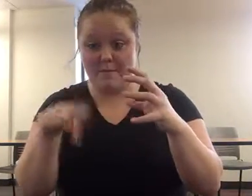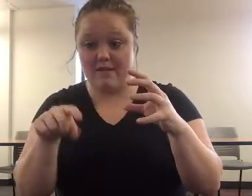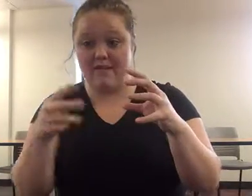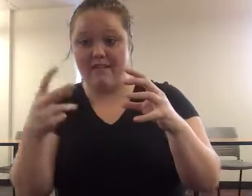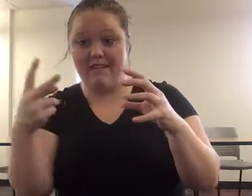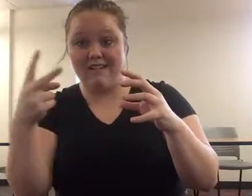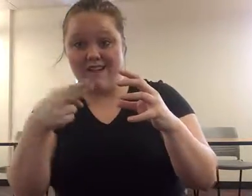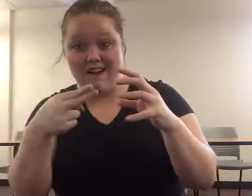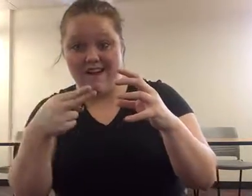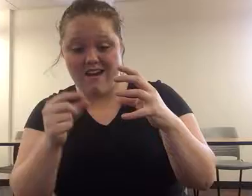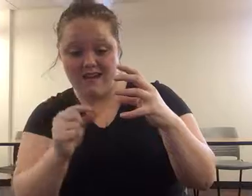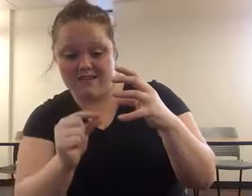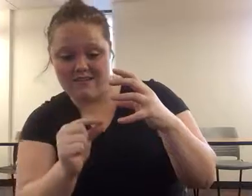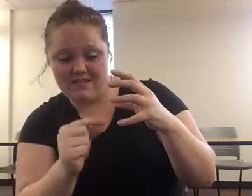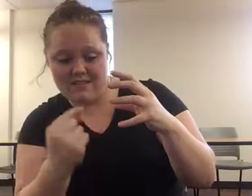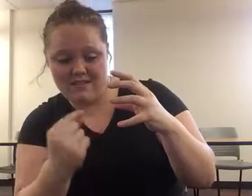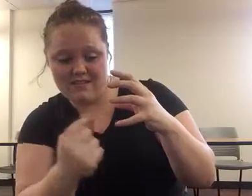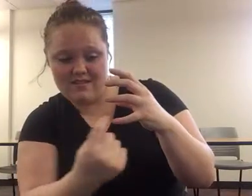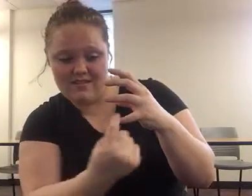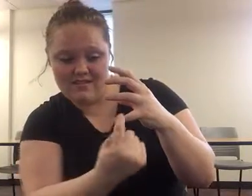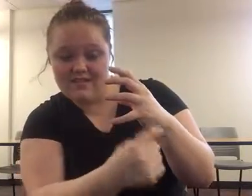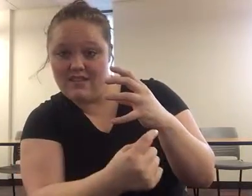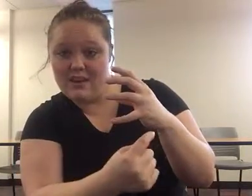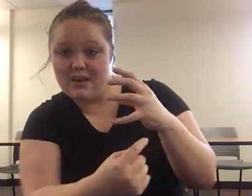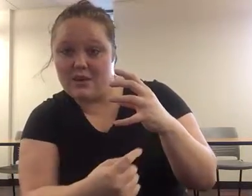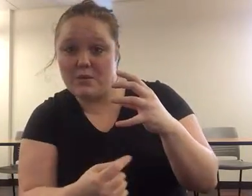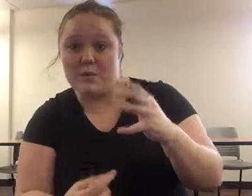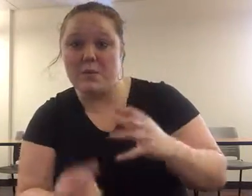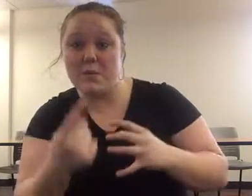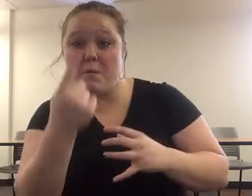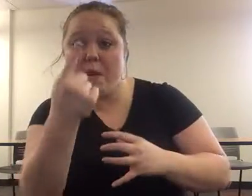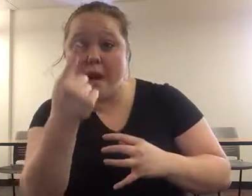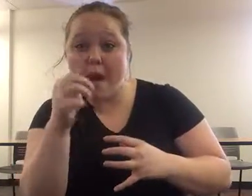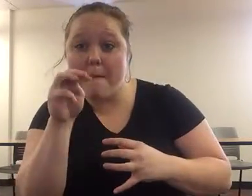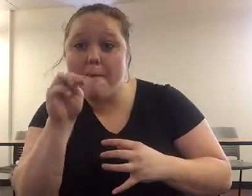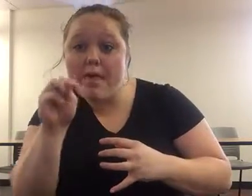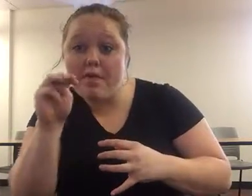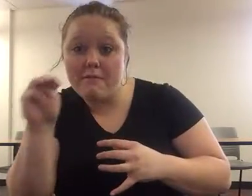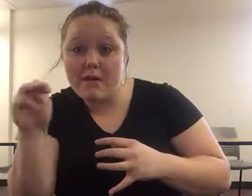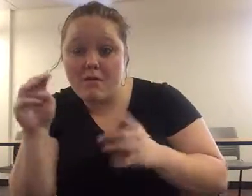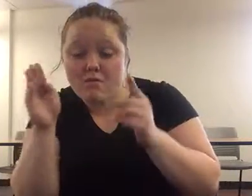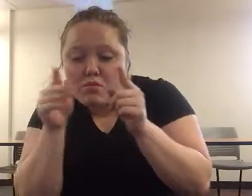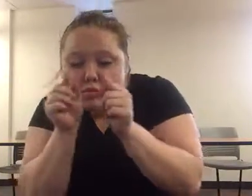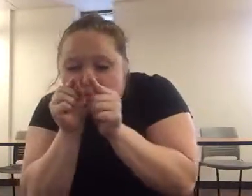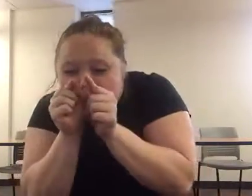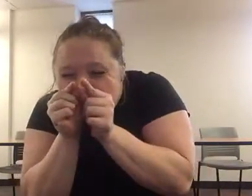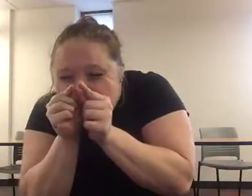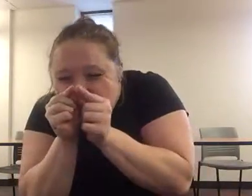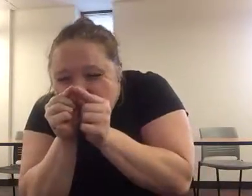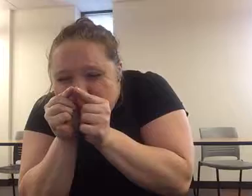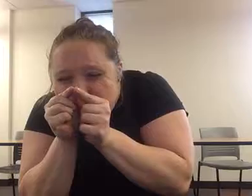1 millimeter. Look at a ruler. 1 millimeter is very, very small. The other incision tends to be